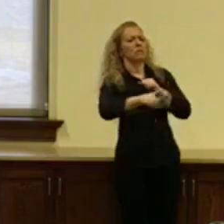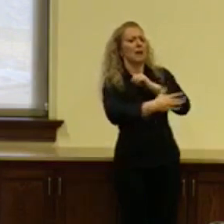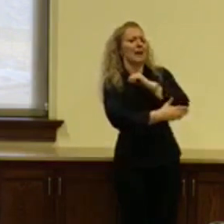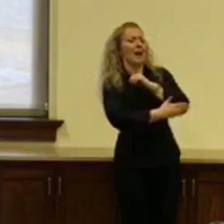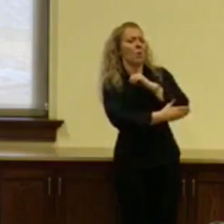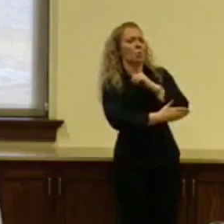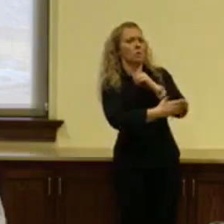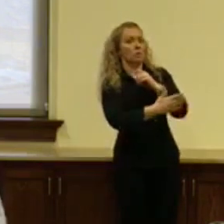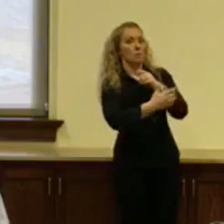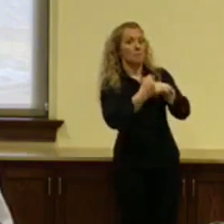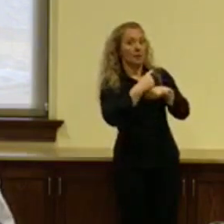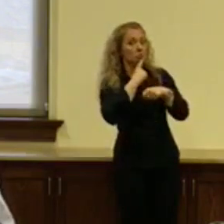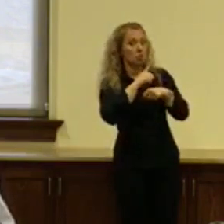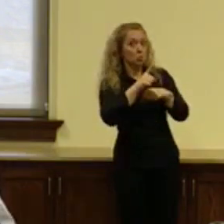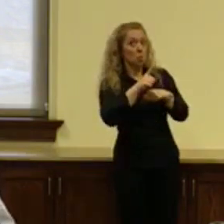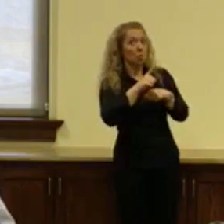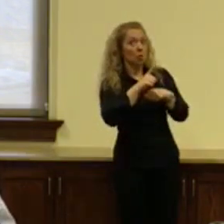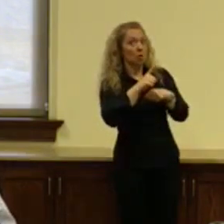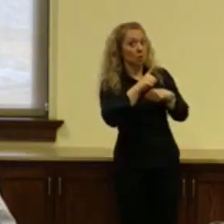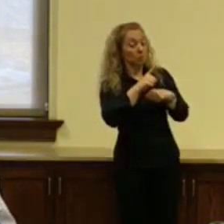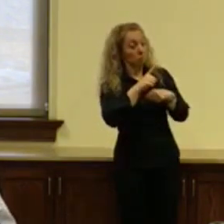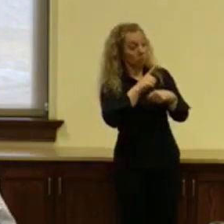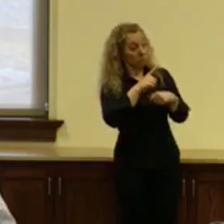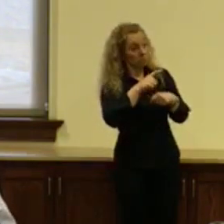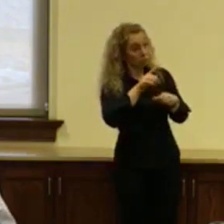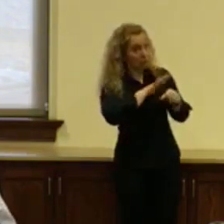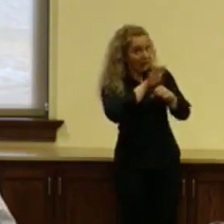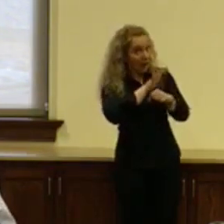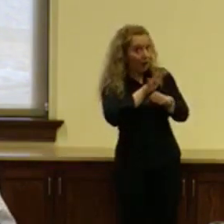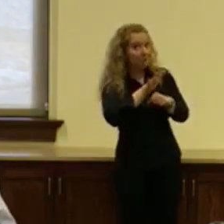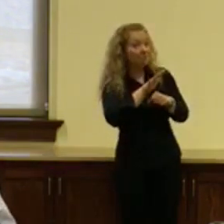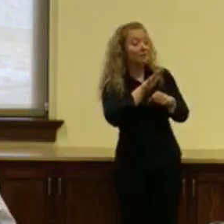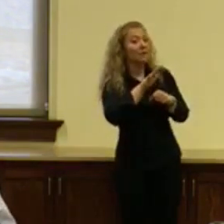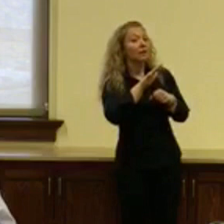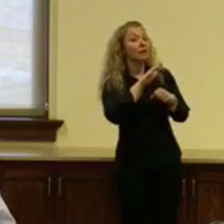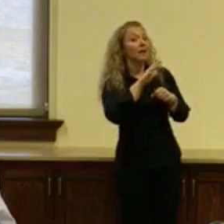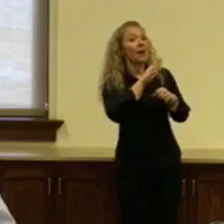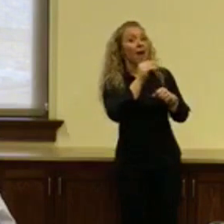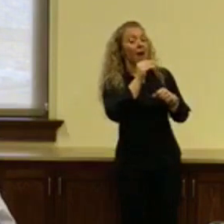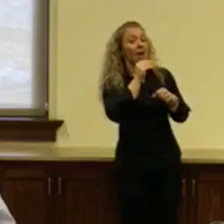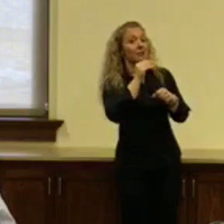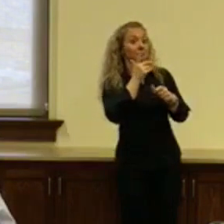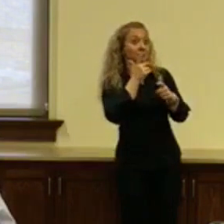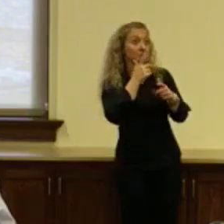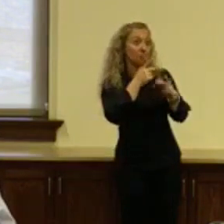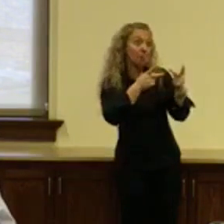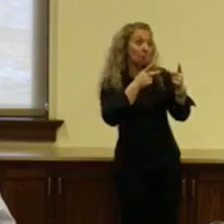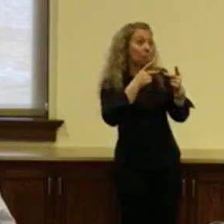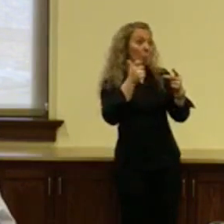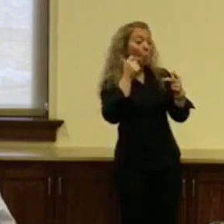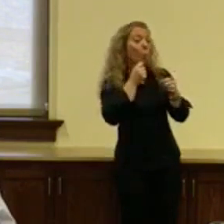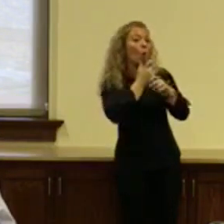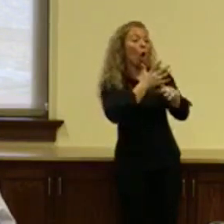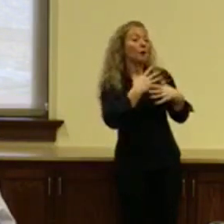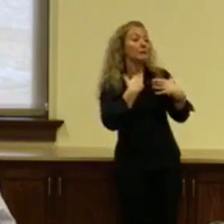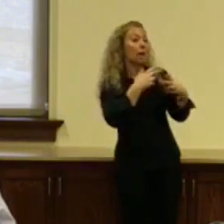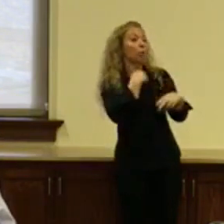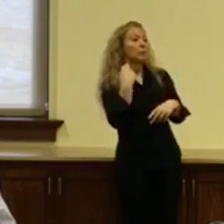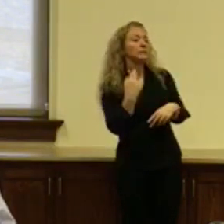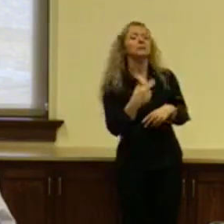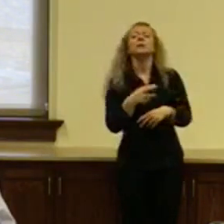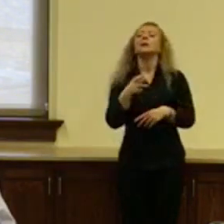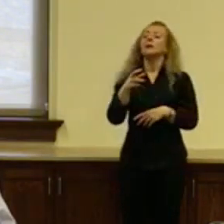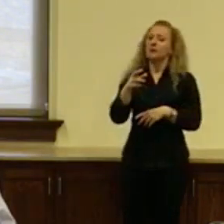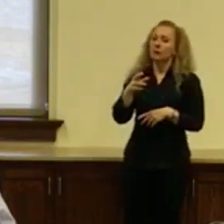in-person demand and overcrowding could create a health risk? That is something we are working on, because I think a lot of us saw